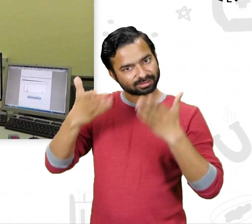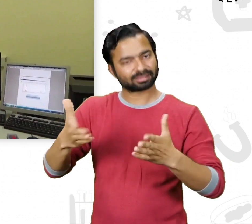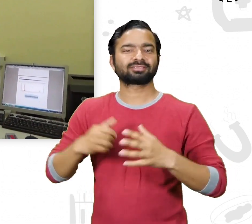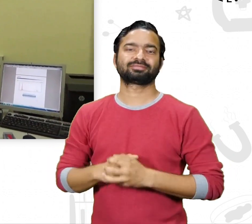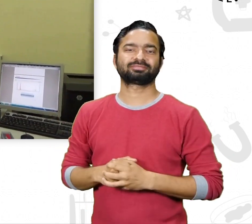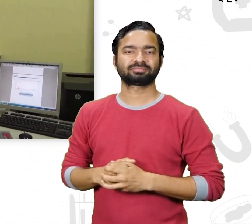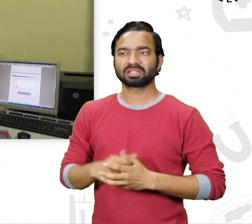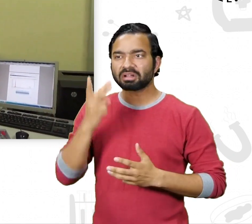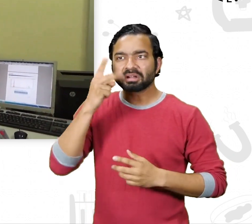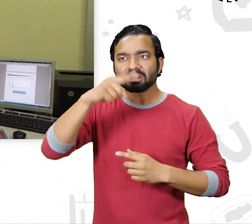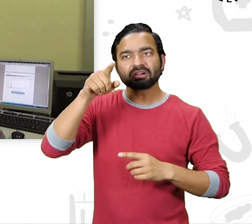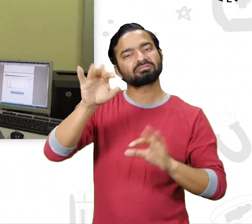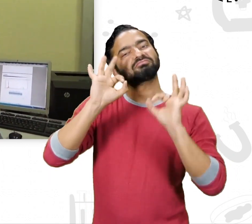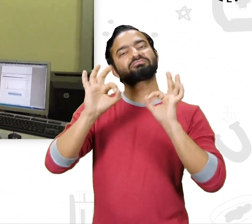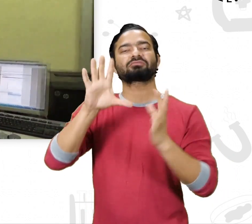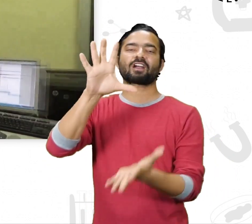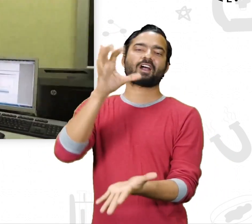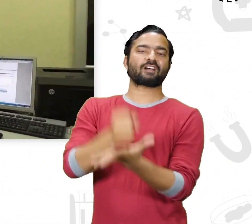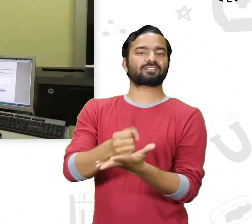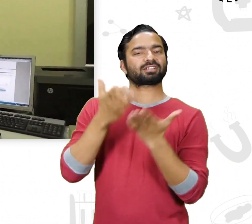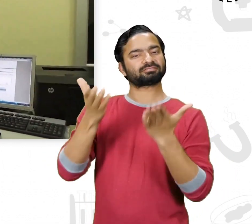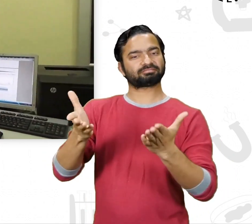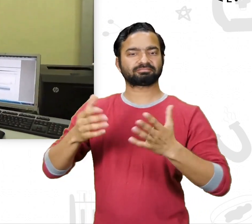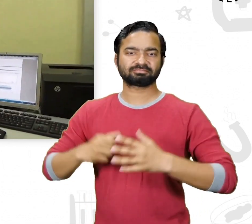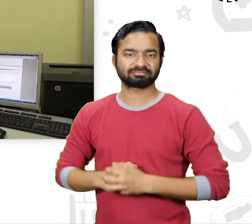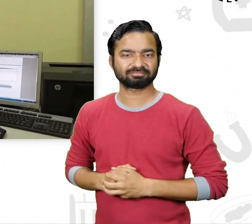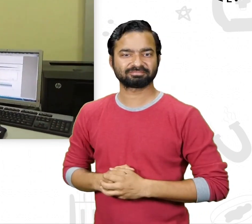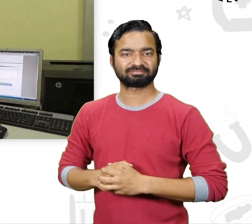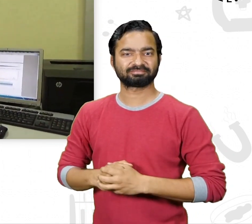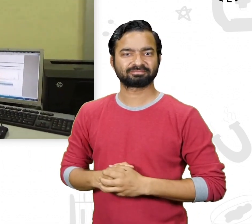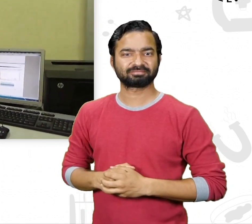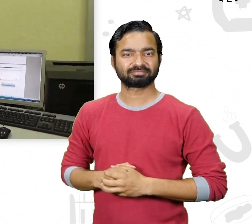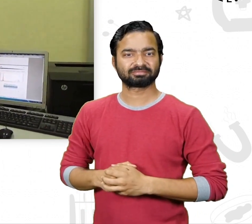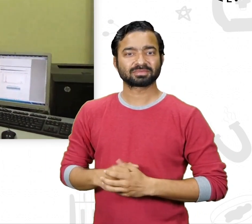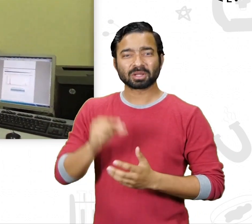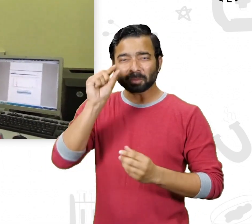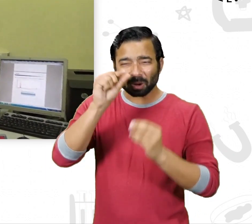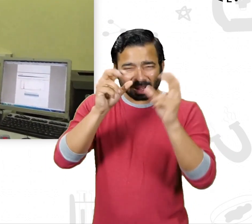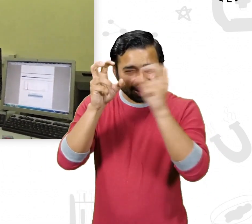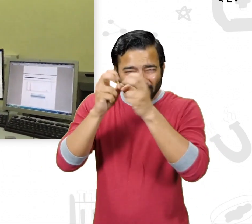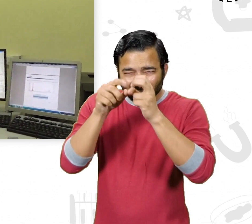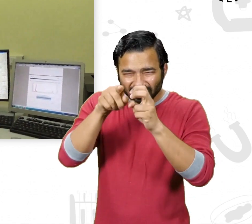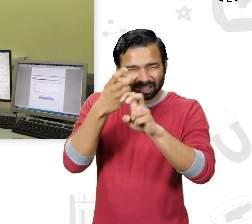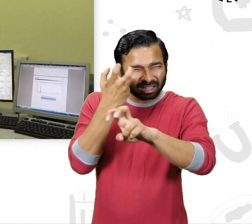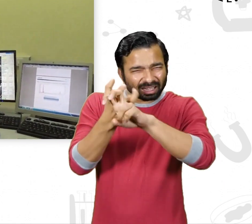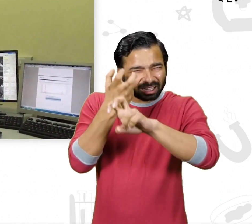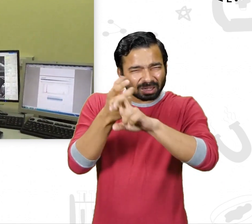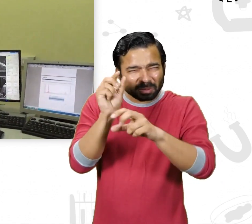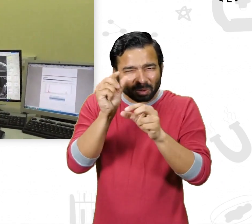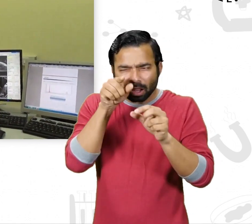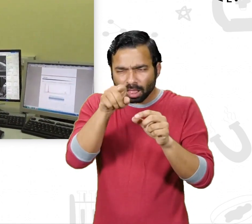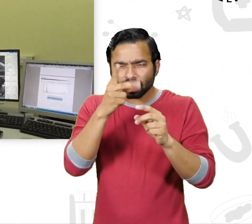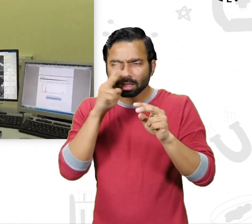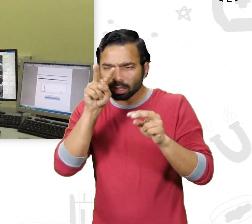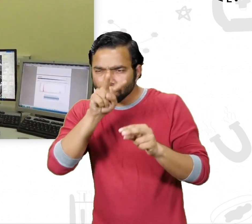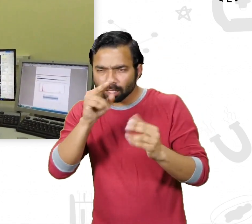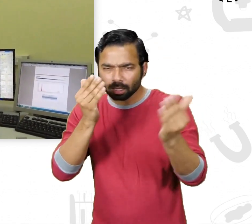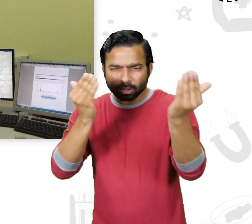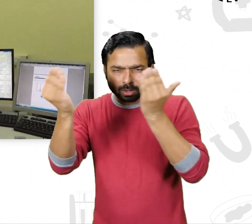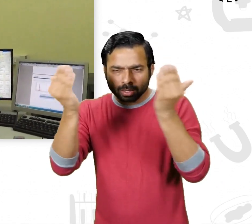surface is spherical. And other thing, we can also find out whether it's a